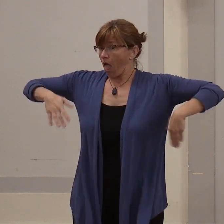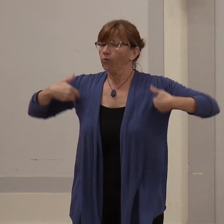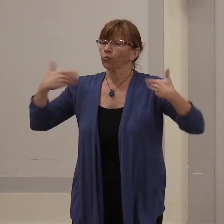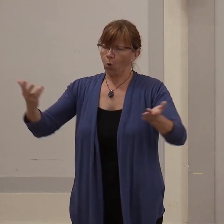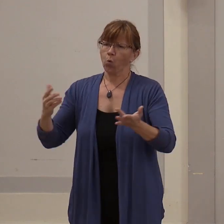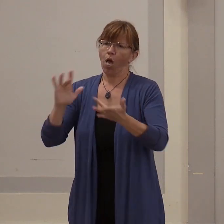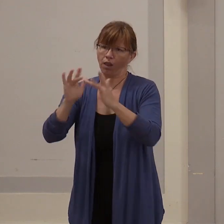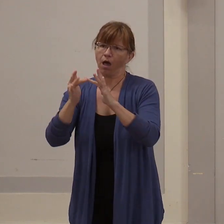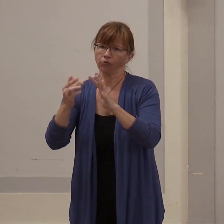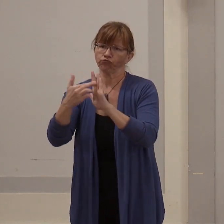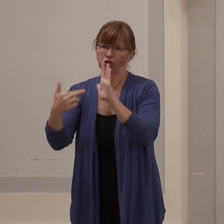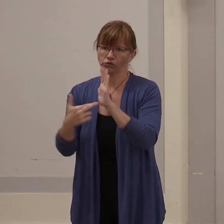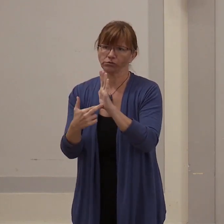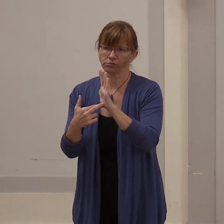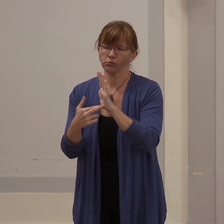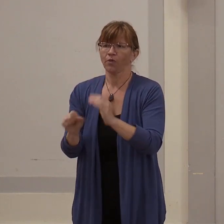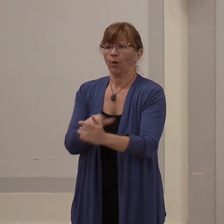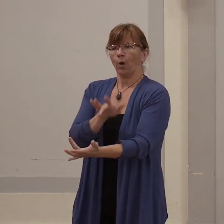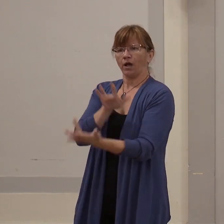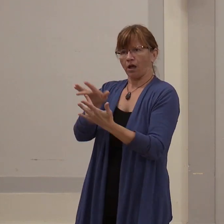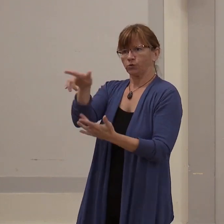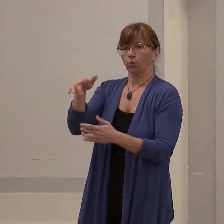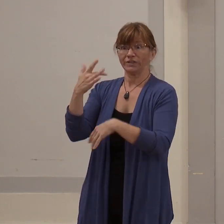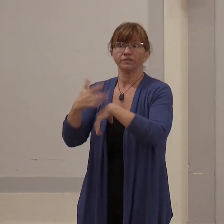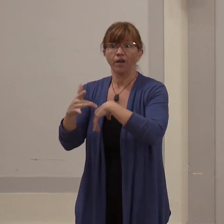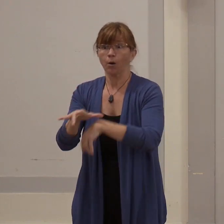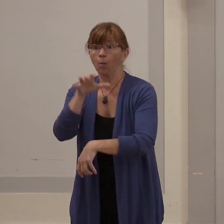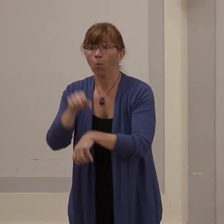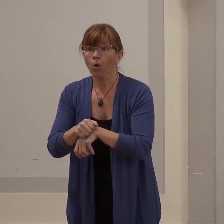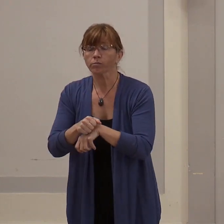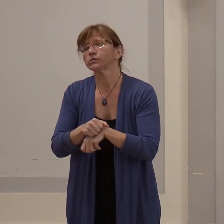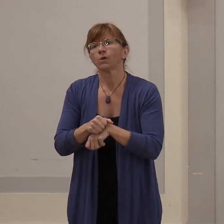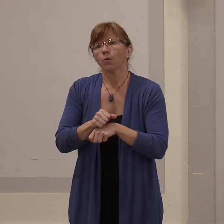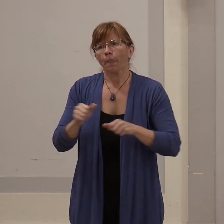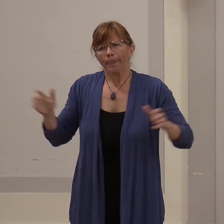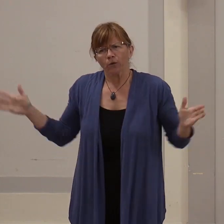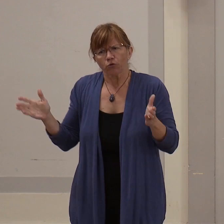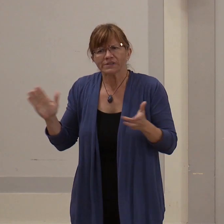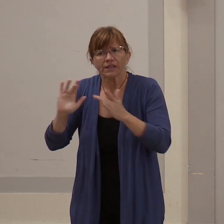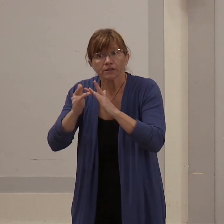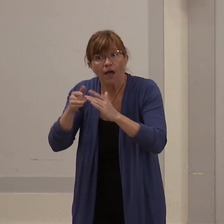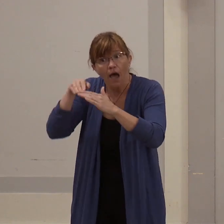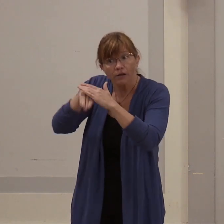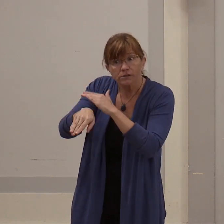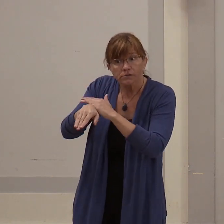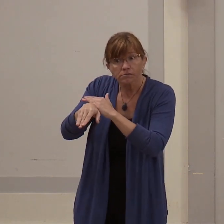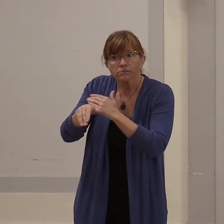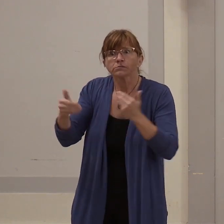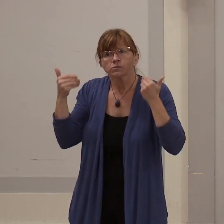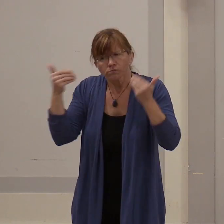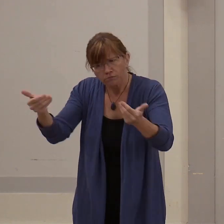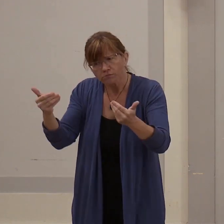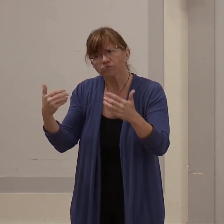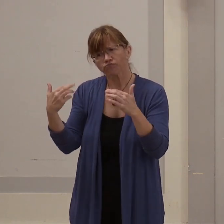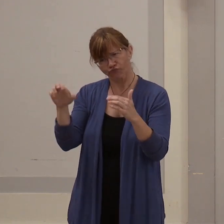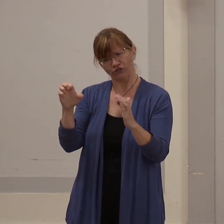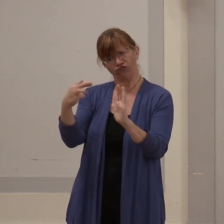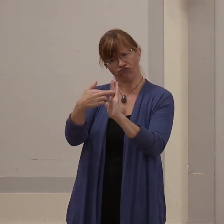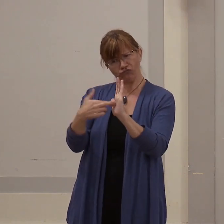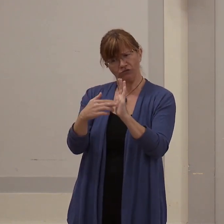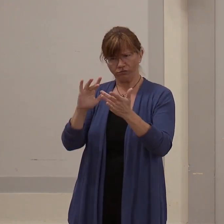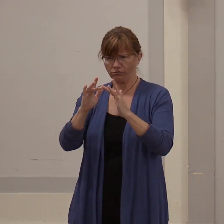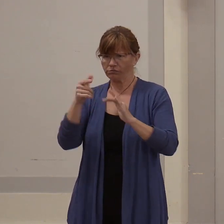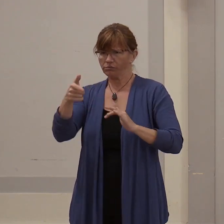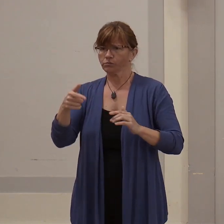available. We encourage city residents with access to the internet to begin pre-registering for the vaccine now, and we will be